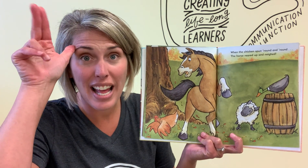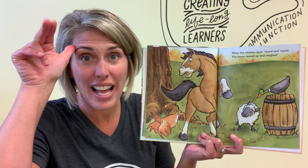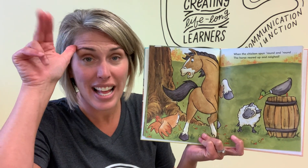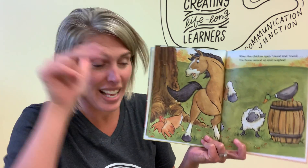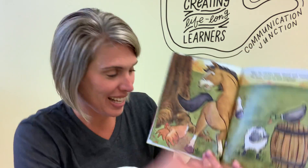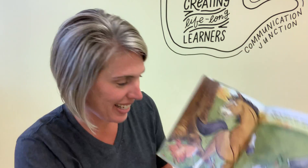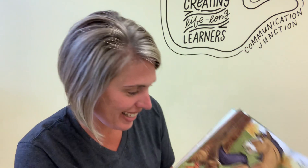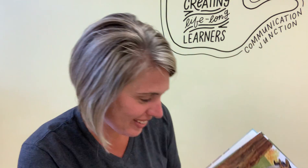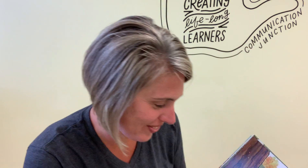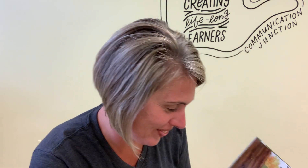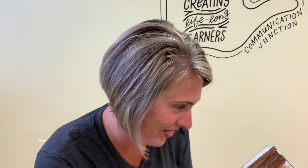neigh.